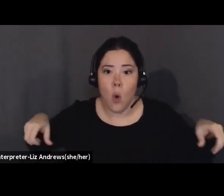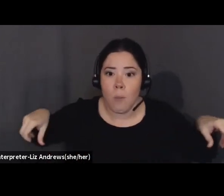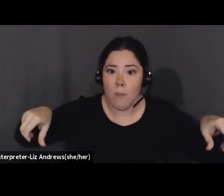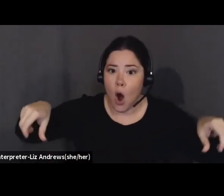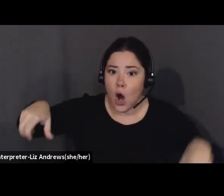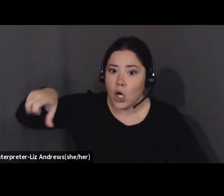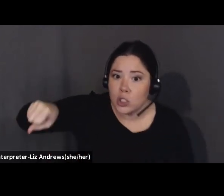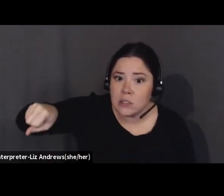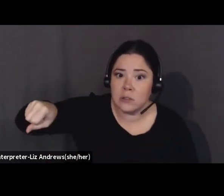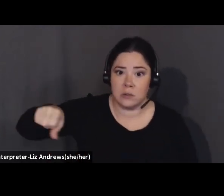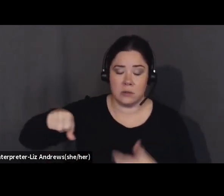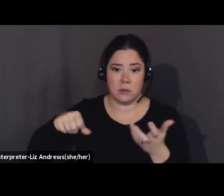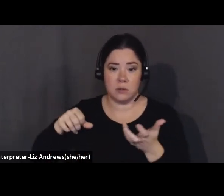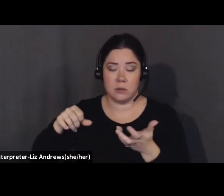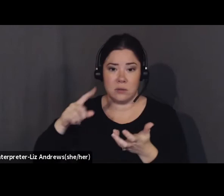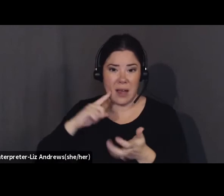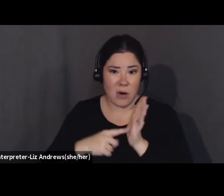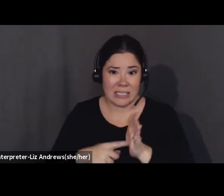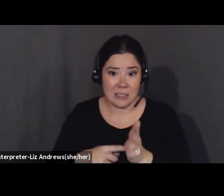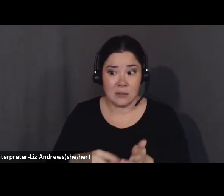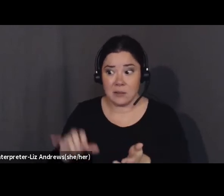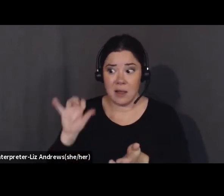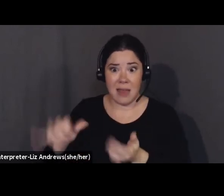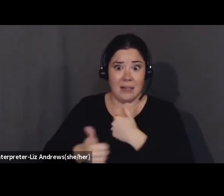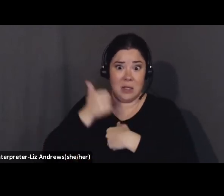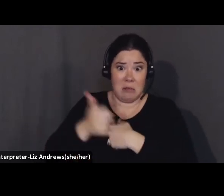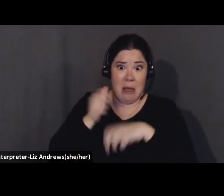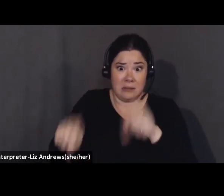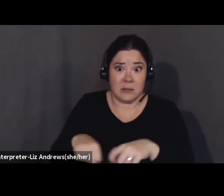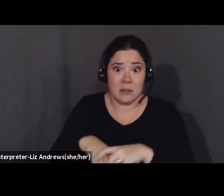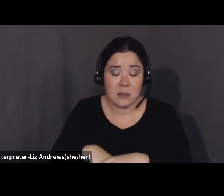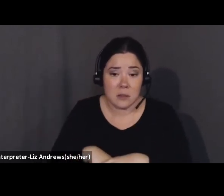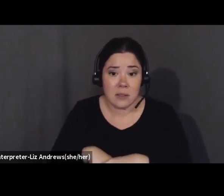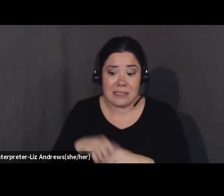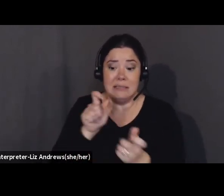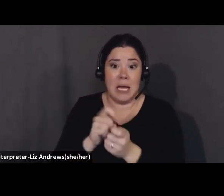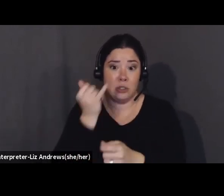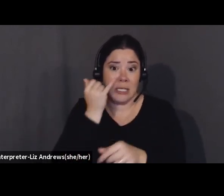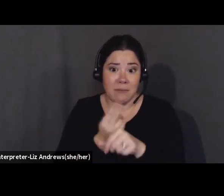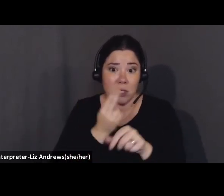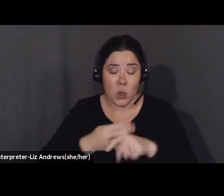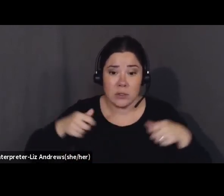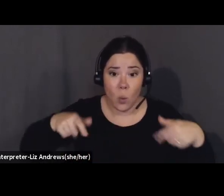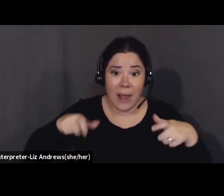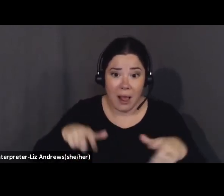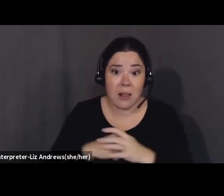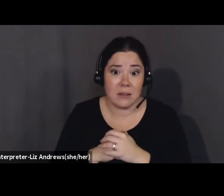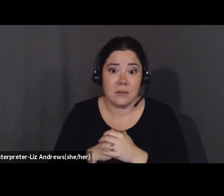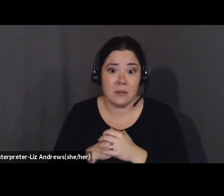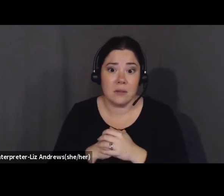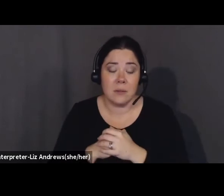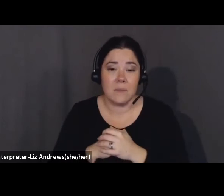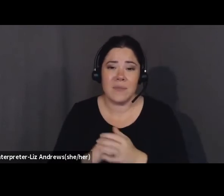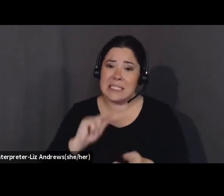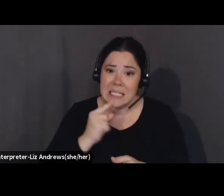for instance. And these threats are exacerbated for people who use wheeled mobility. And it's also a significant